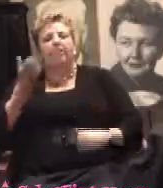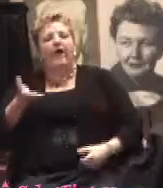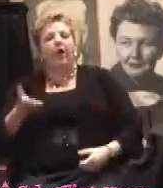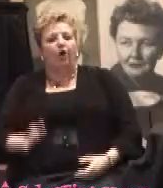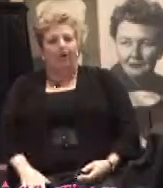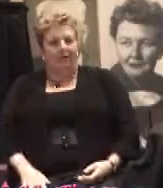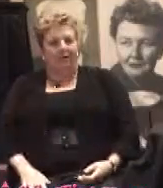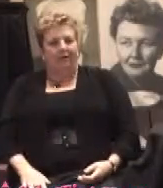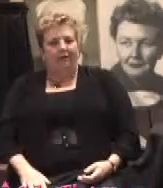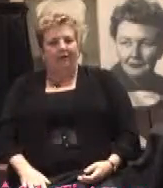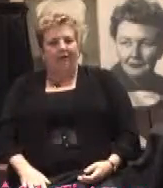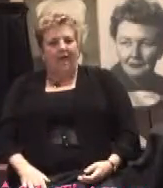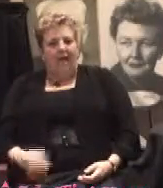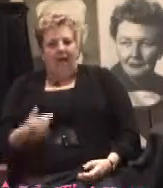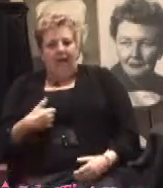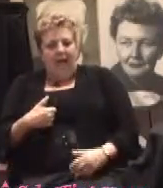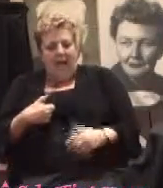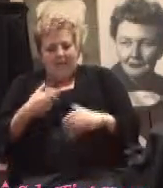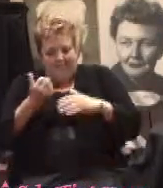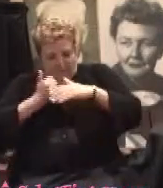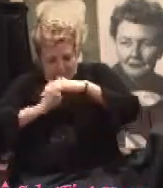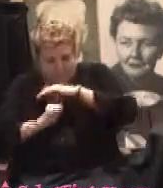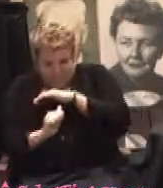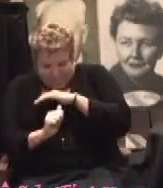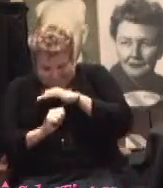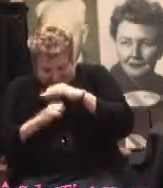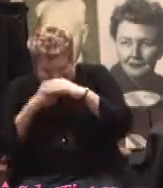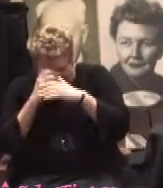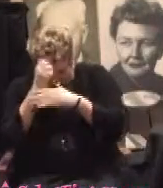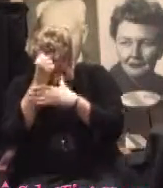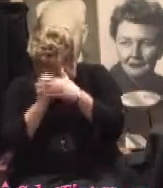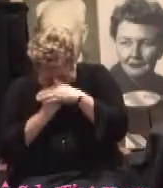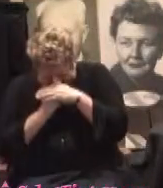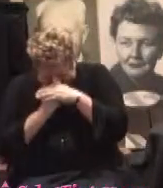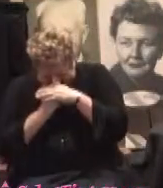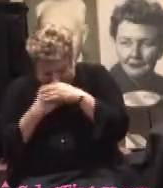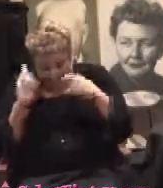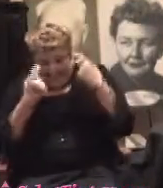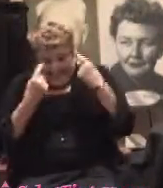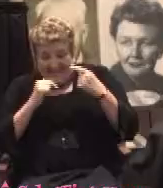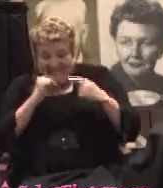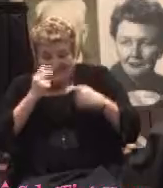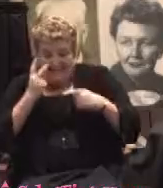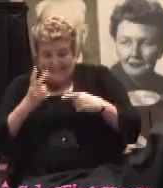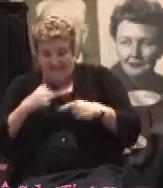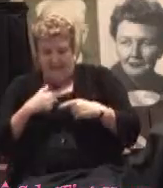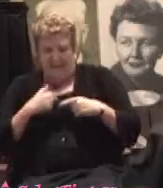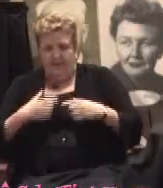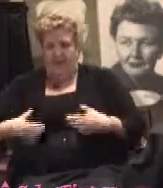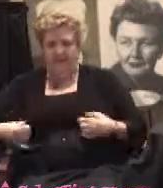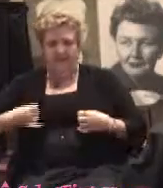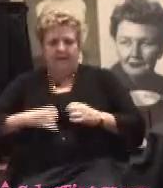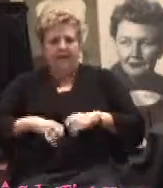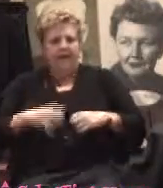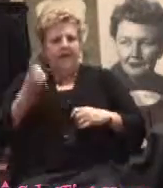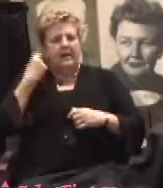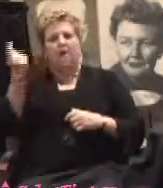But I'm hovering on the floor, thinking he won't see me. And the guy invariably pulled right up next to me.